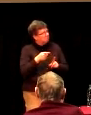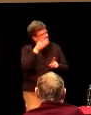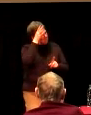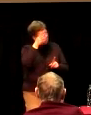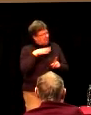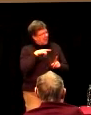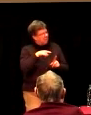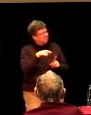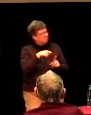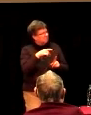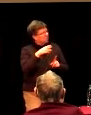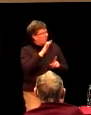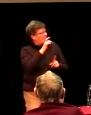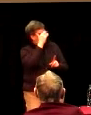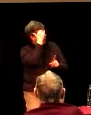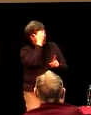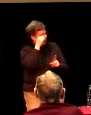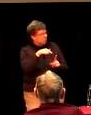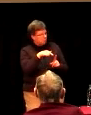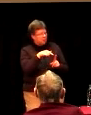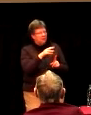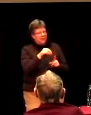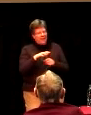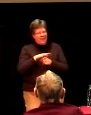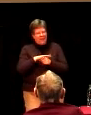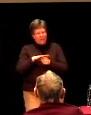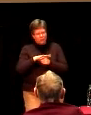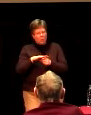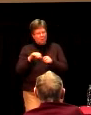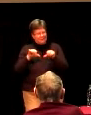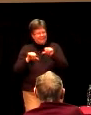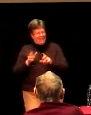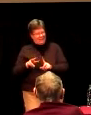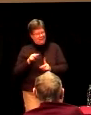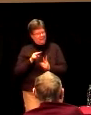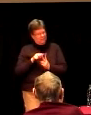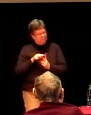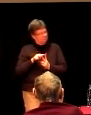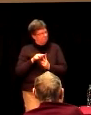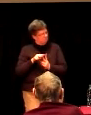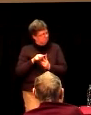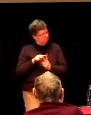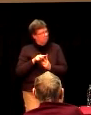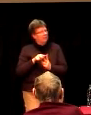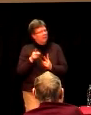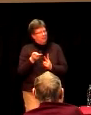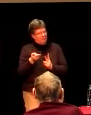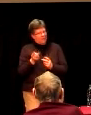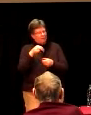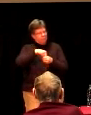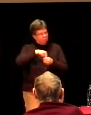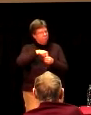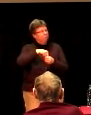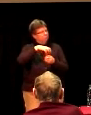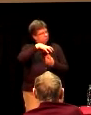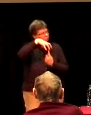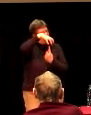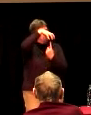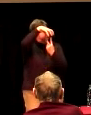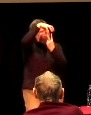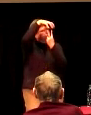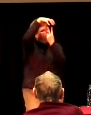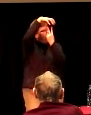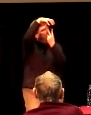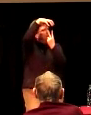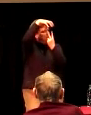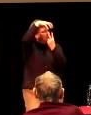Henry Coxwell, and a local scientist, James Glaisher, to go up and try to take measurements